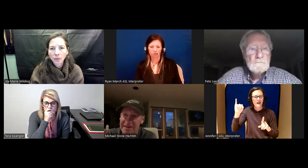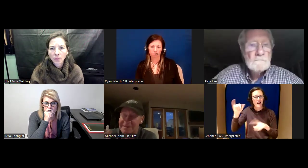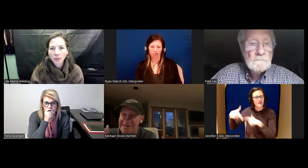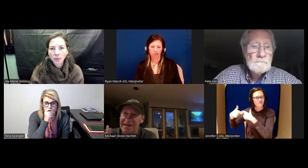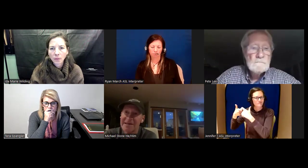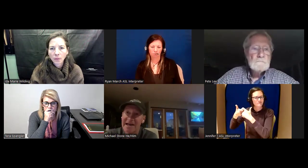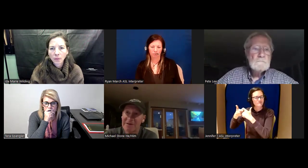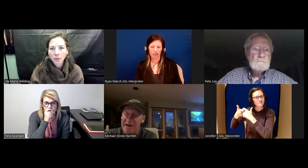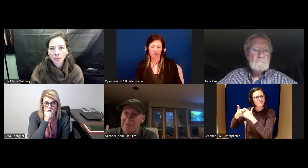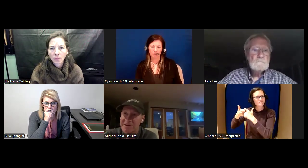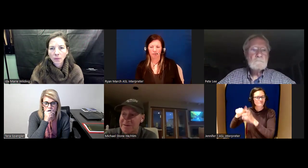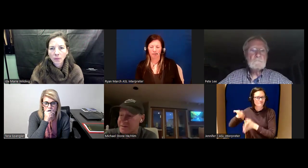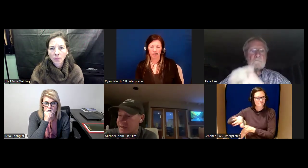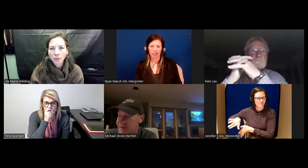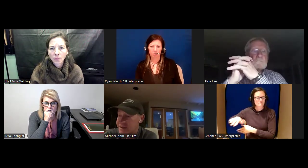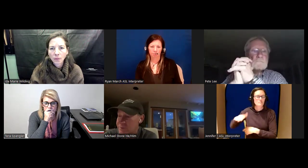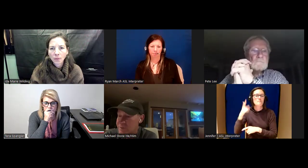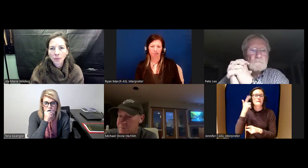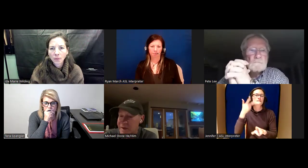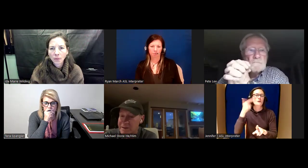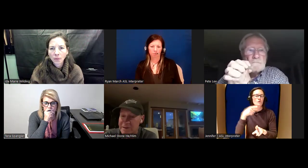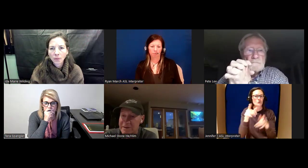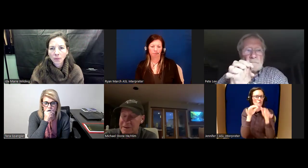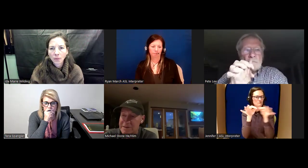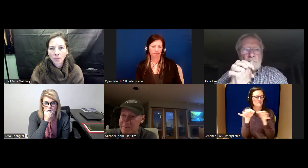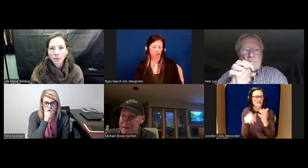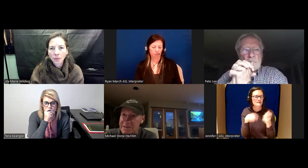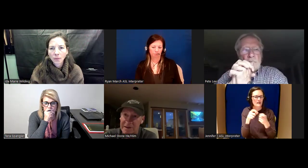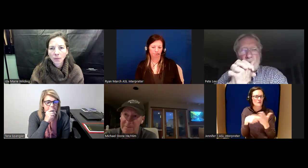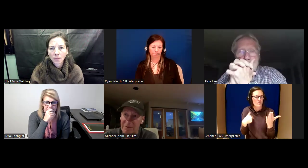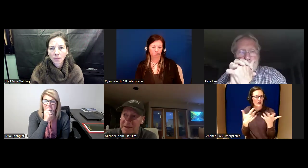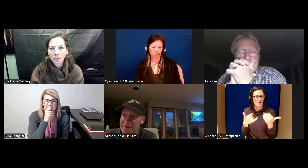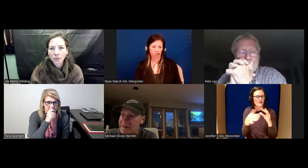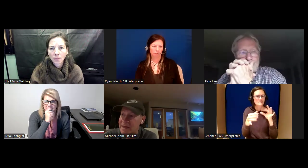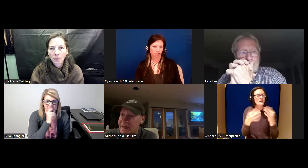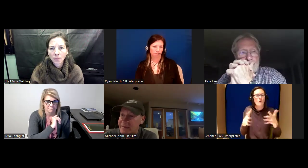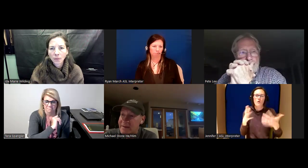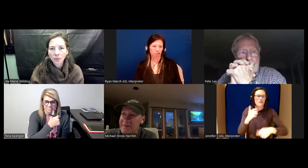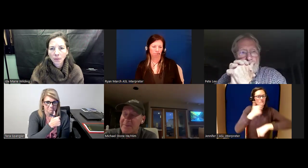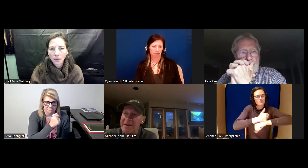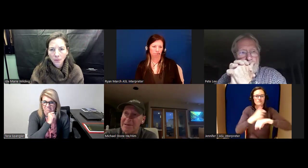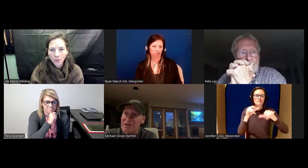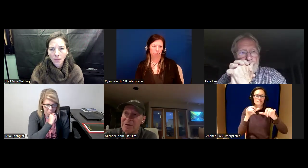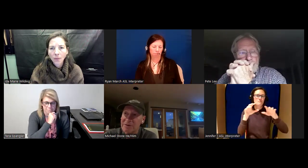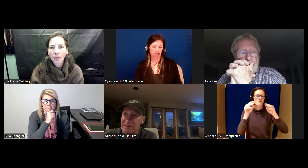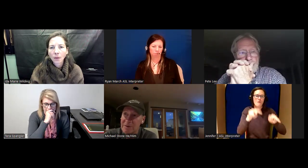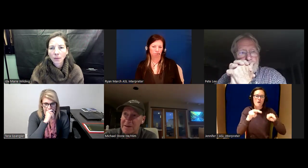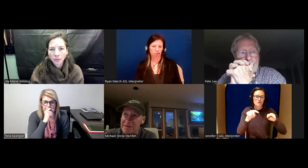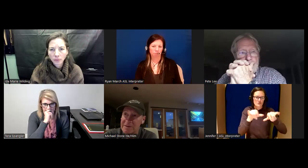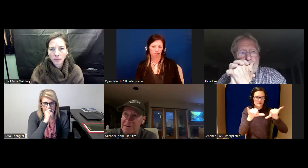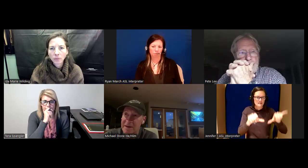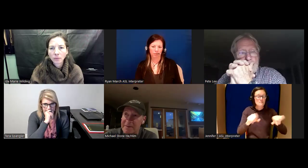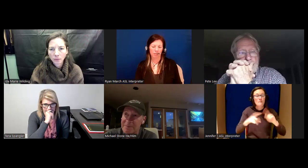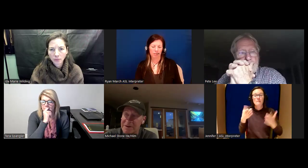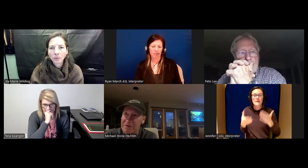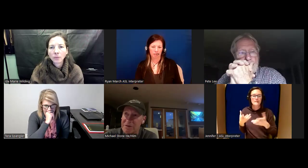Tara stated exactly what I was going to state with respect to that there is monitoring in place, and that maybe internally we